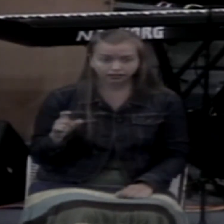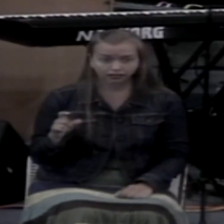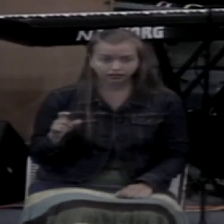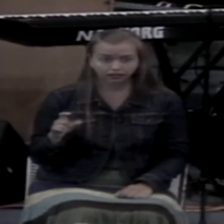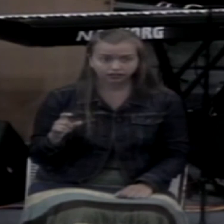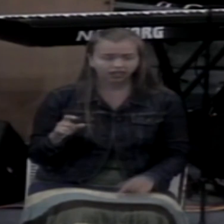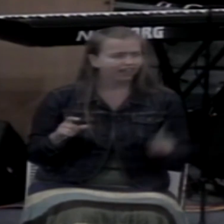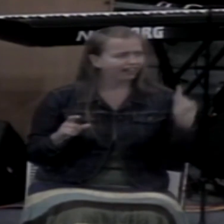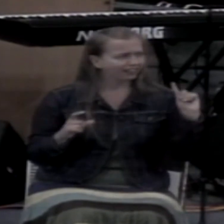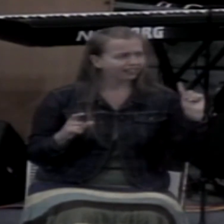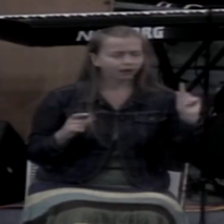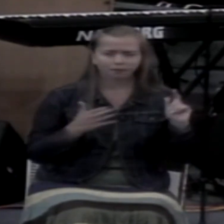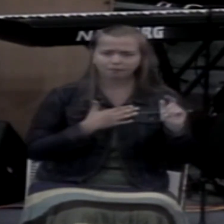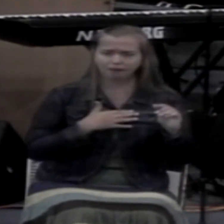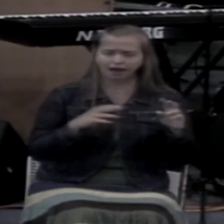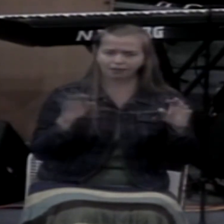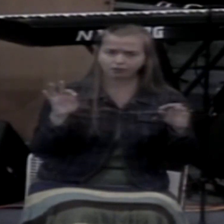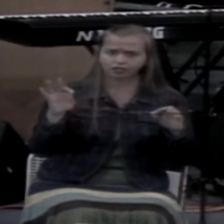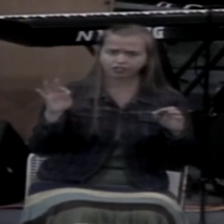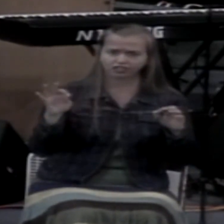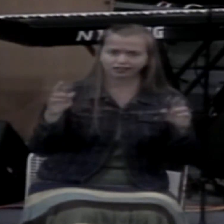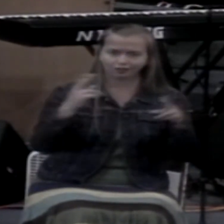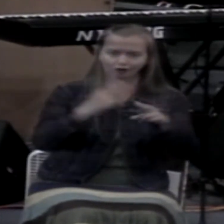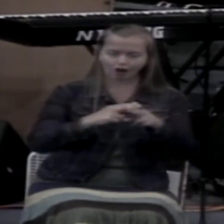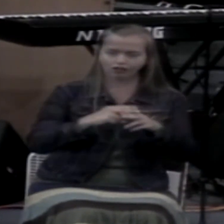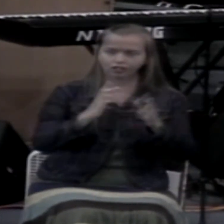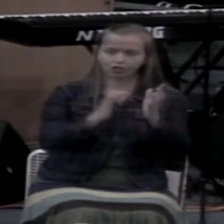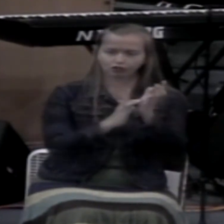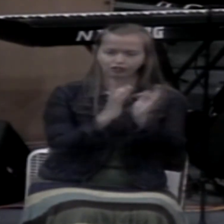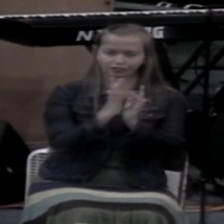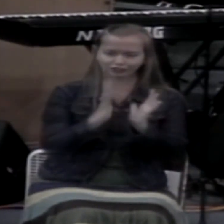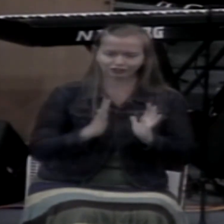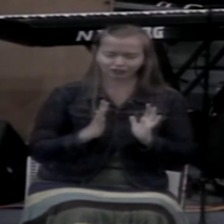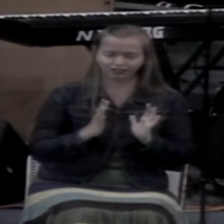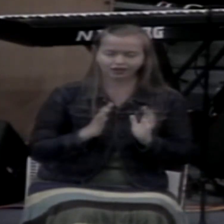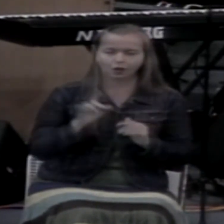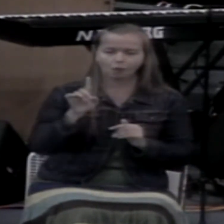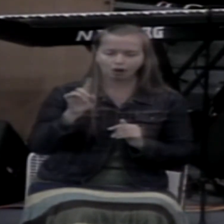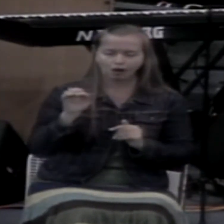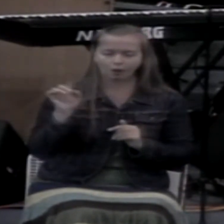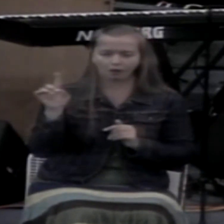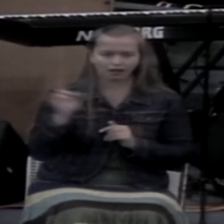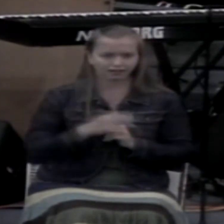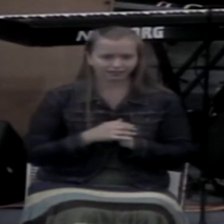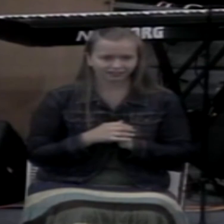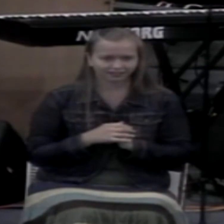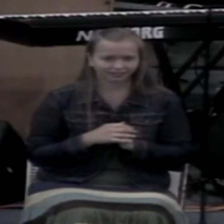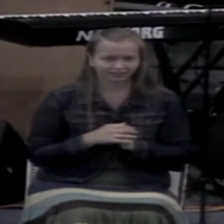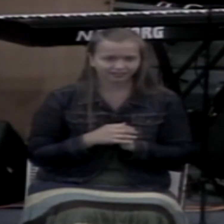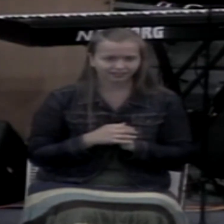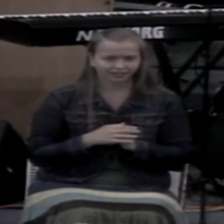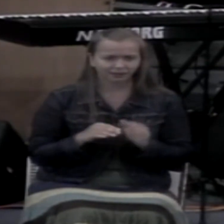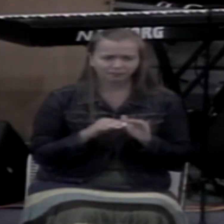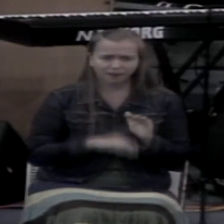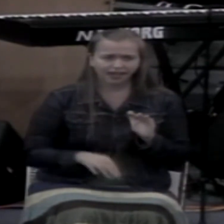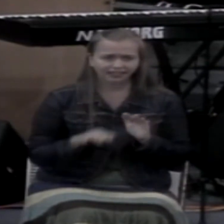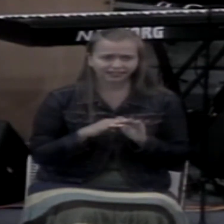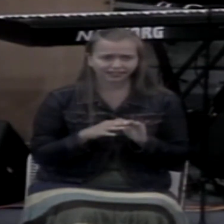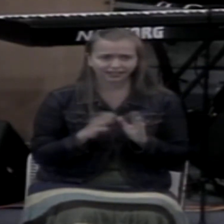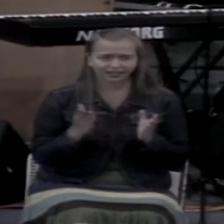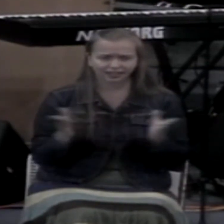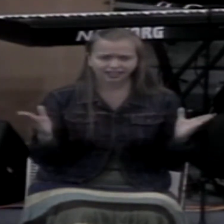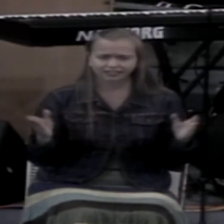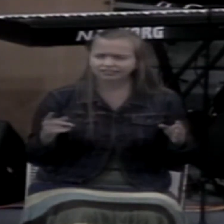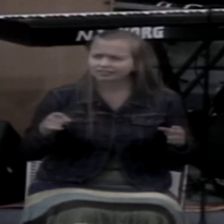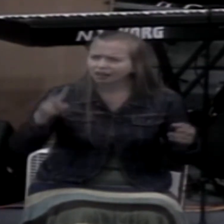Presumptuous. In other words, you see someone, you try to figure out why they did certain things. Now listen to this. Whereas angels, which